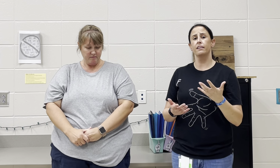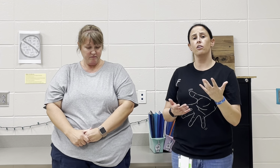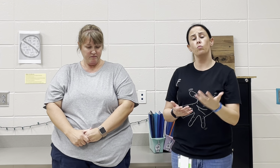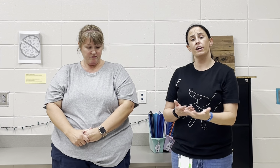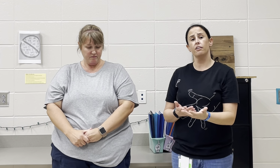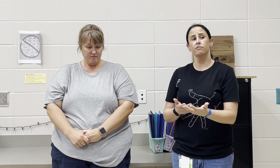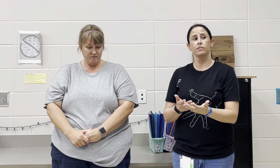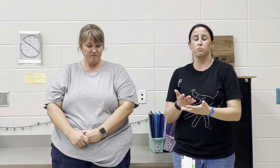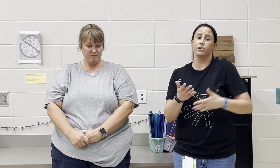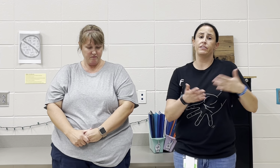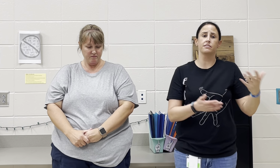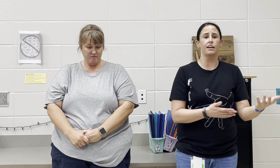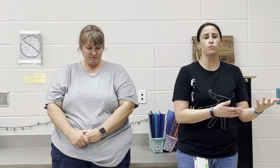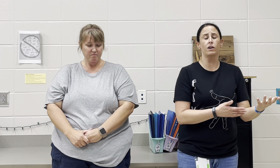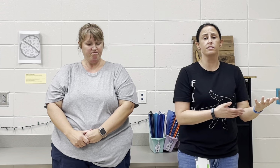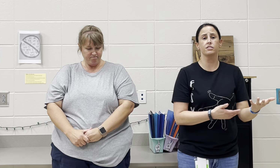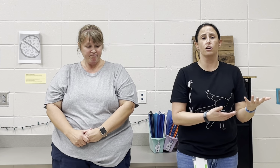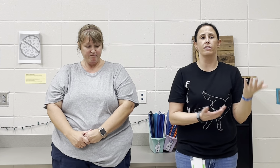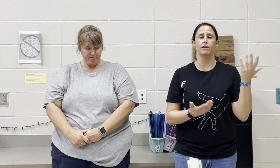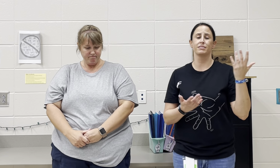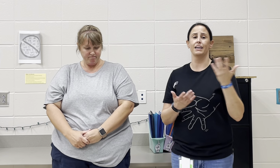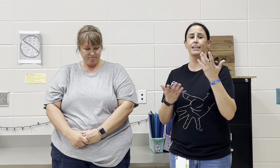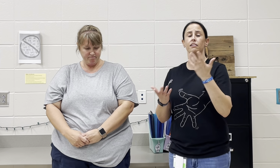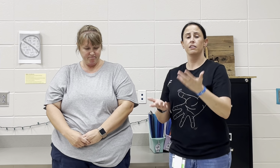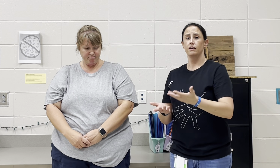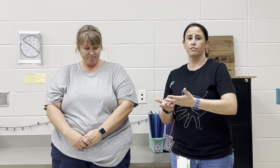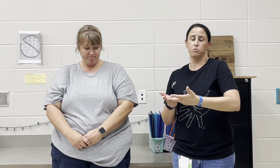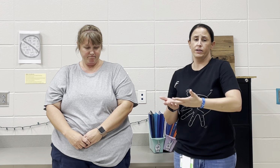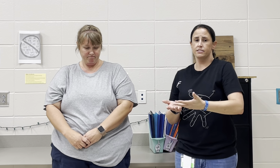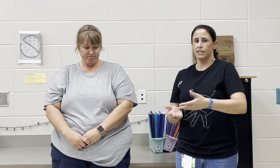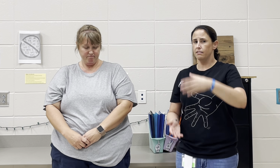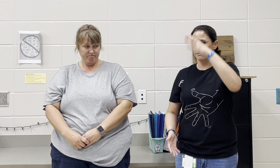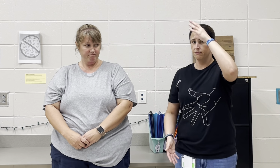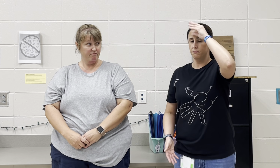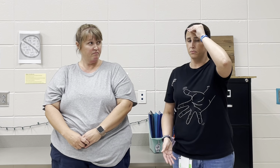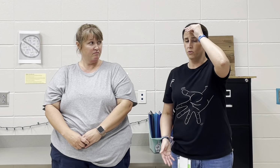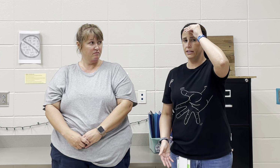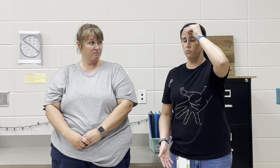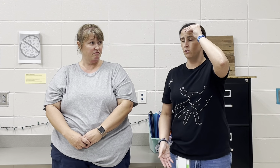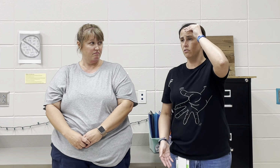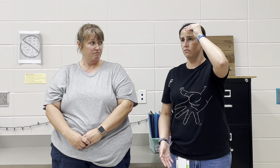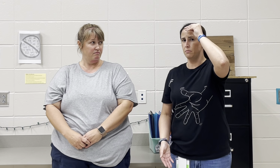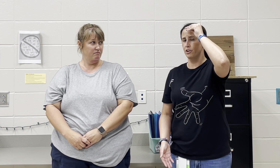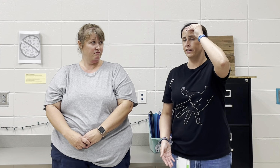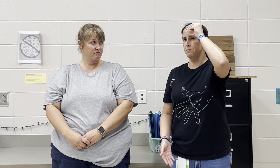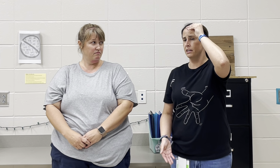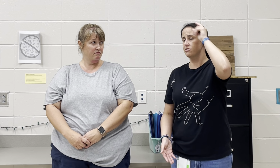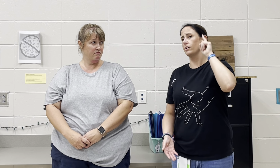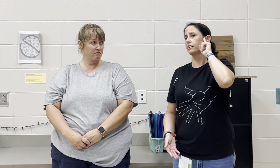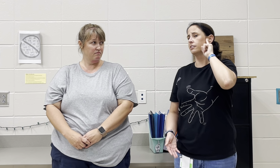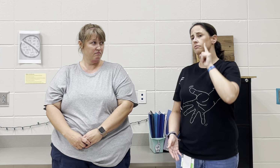on where the previous sign was. So if I'm signing the boy is deaf, boy, well, I'm already up here, so I can do